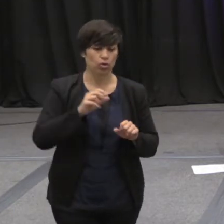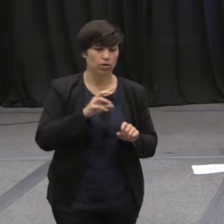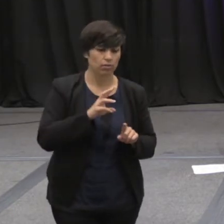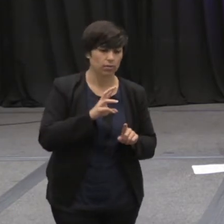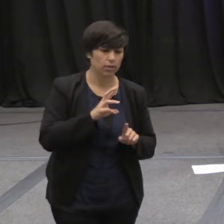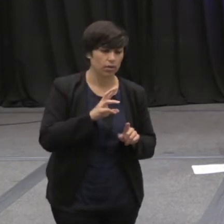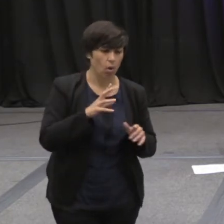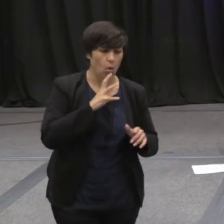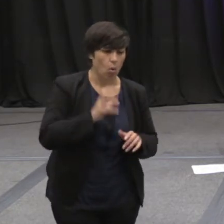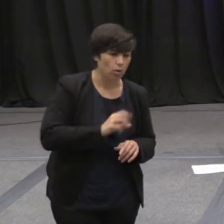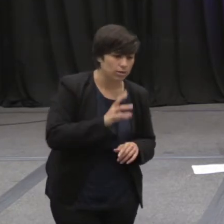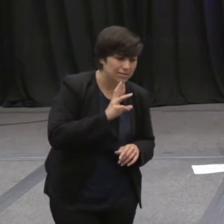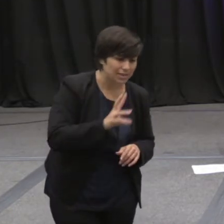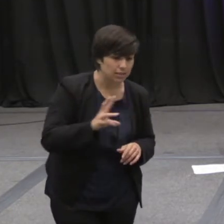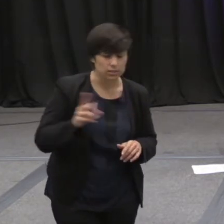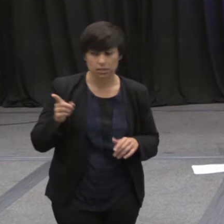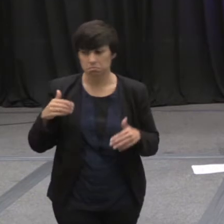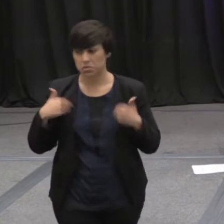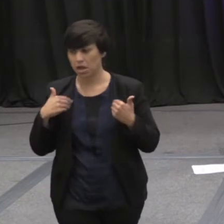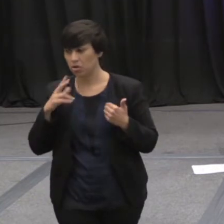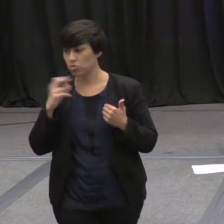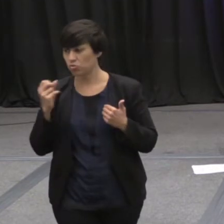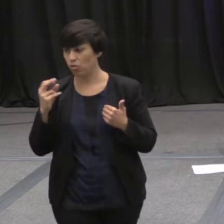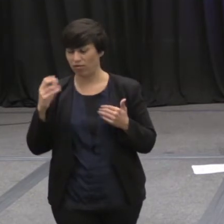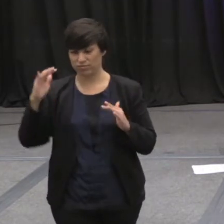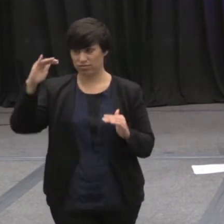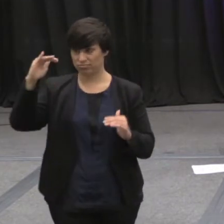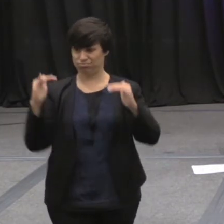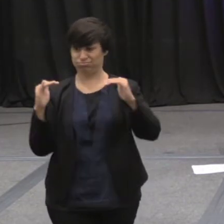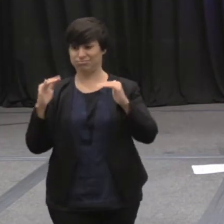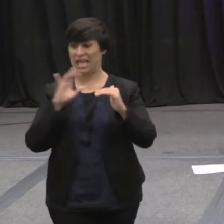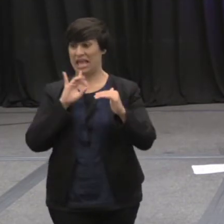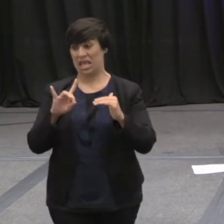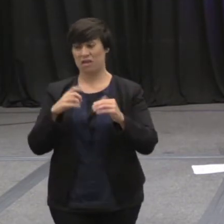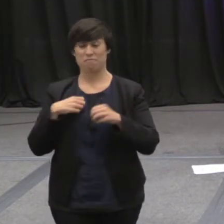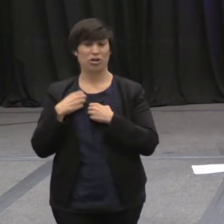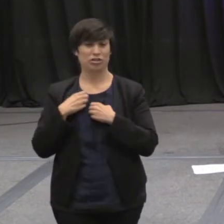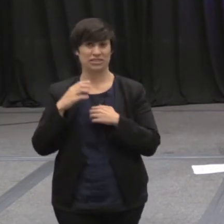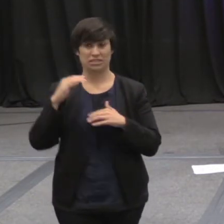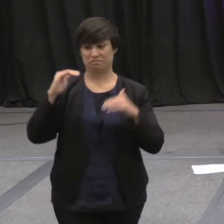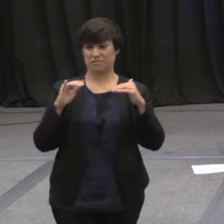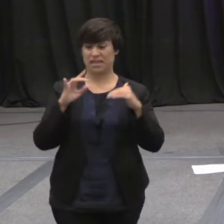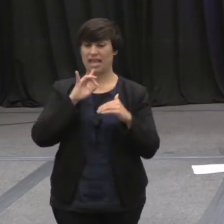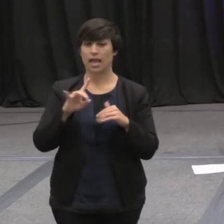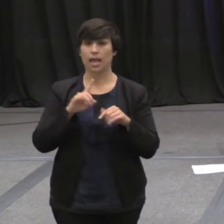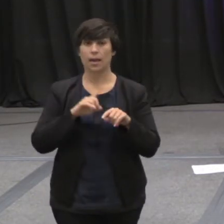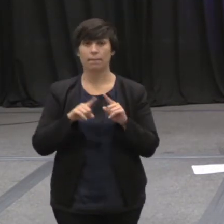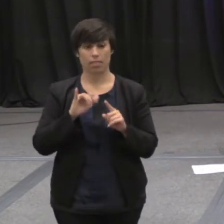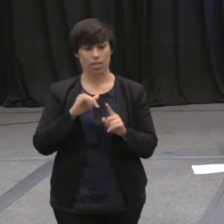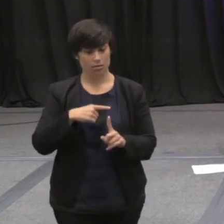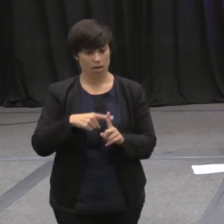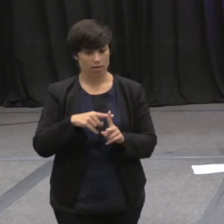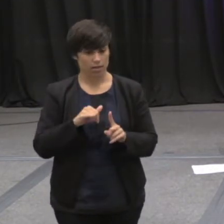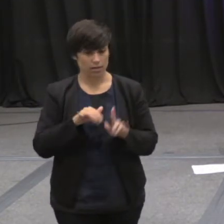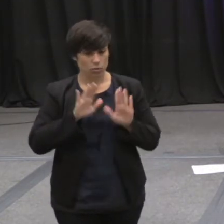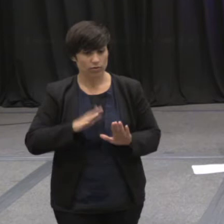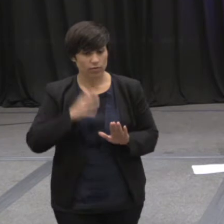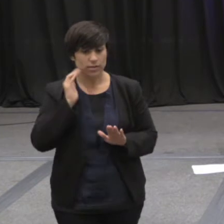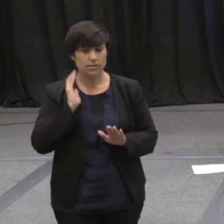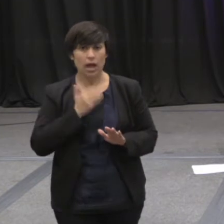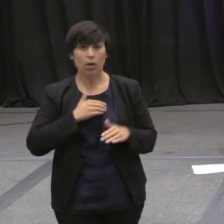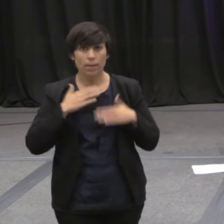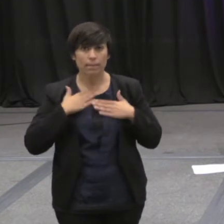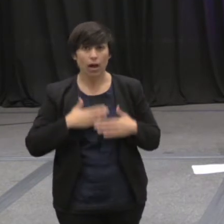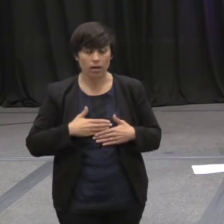young 12. No, and so you're both 8, you know, emotionally. But the fact that it was positive for you is wonderful, because our bodies are meant